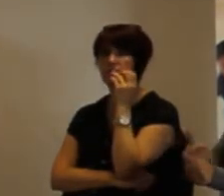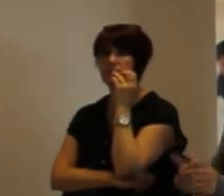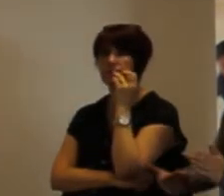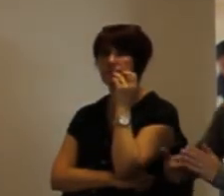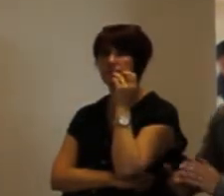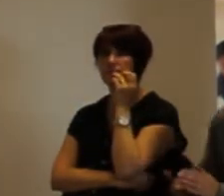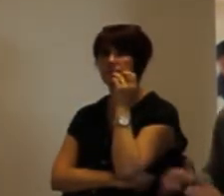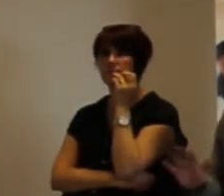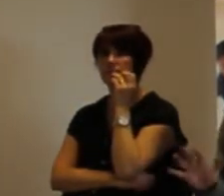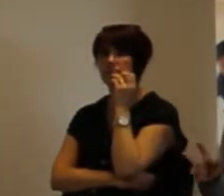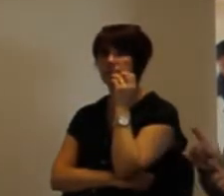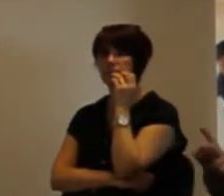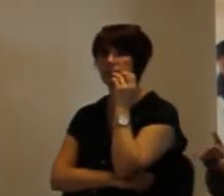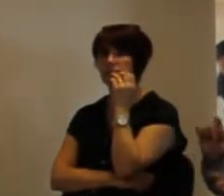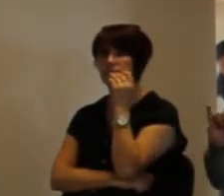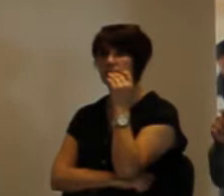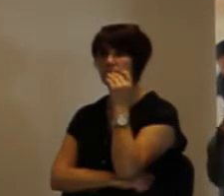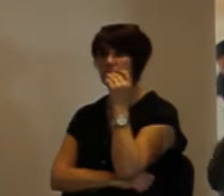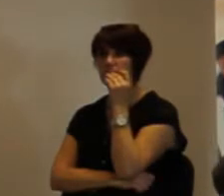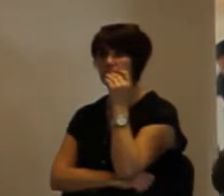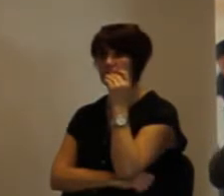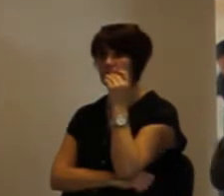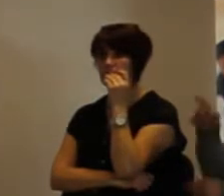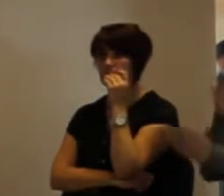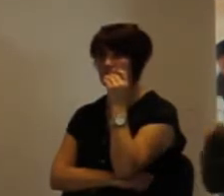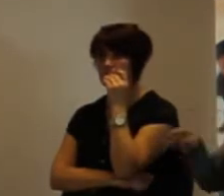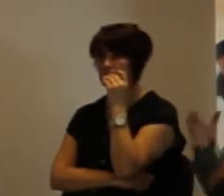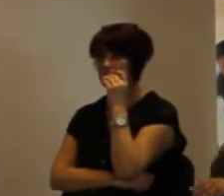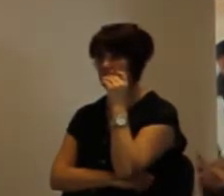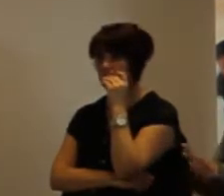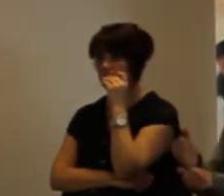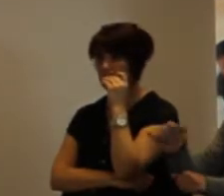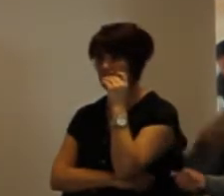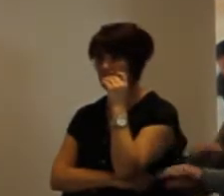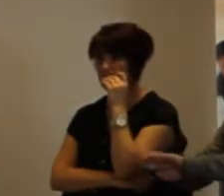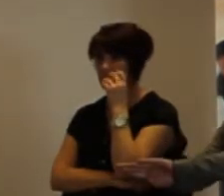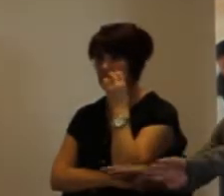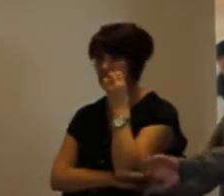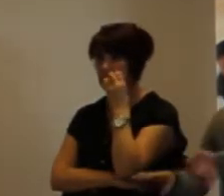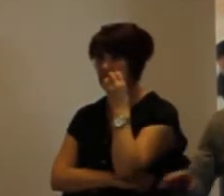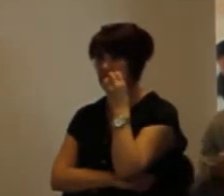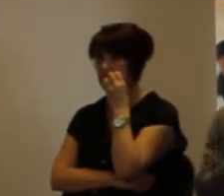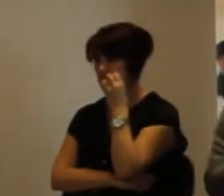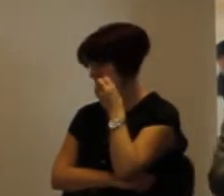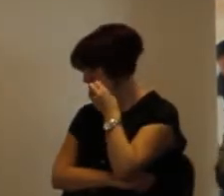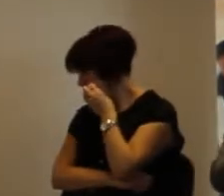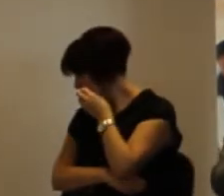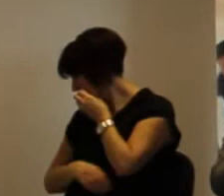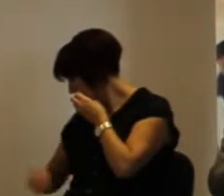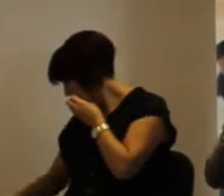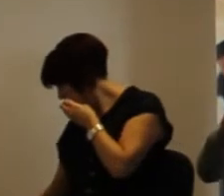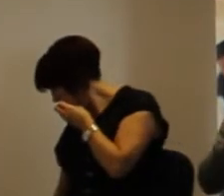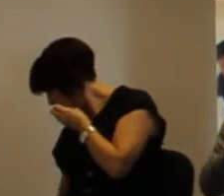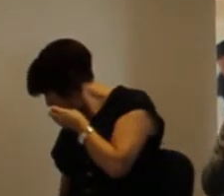may have to separate your learners away or learner away from the rest of the class. We want you to avoid that as much as possible,